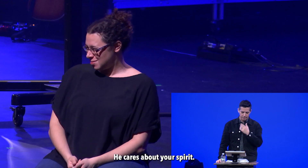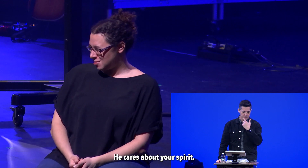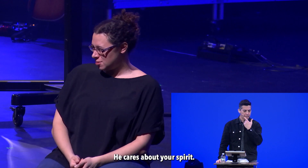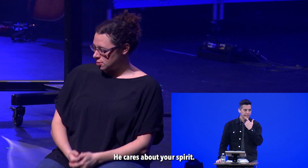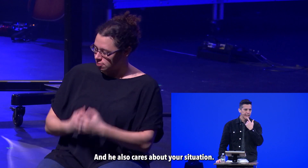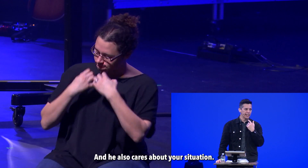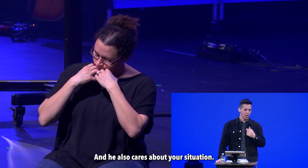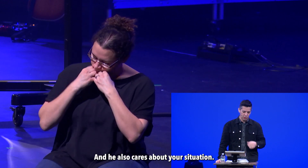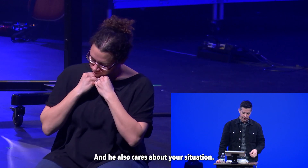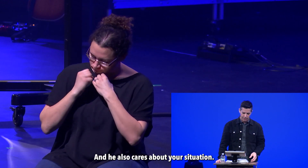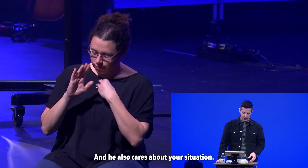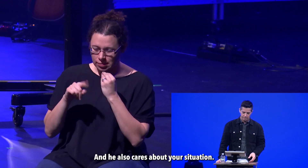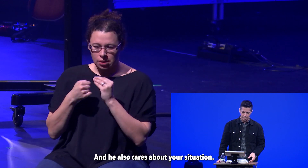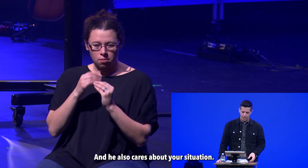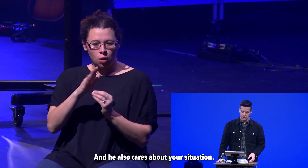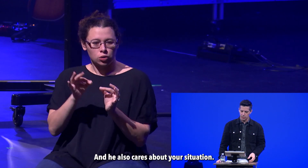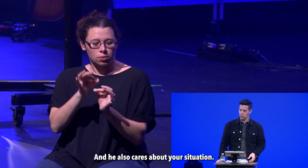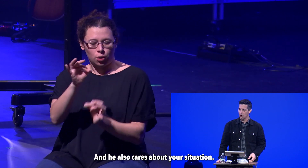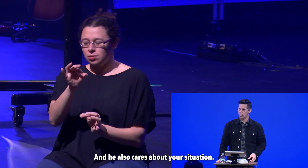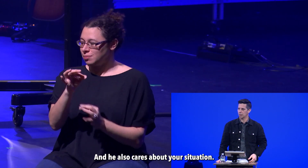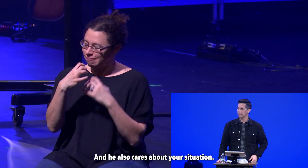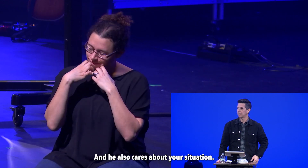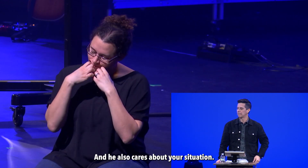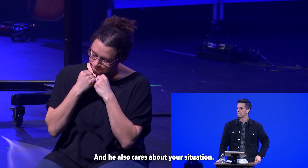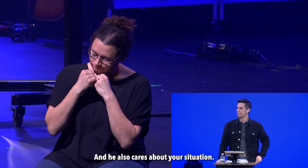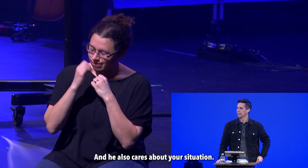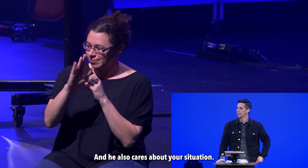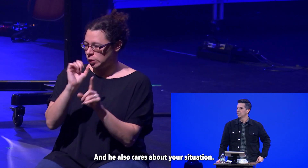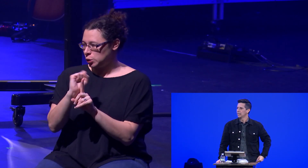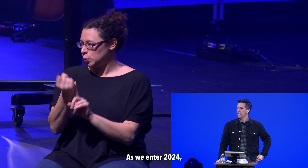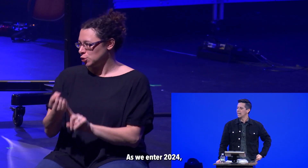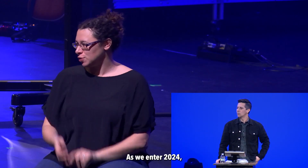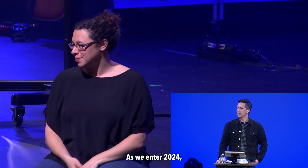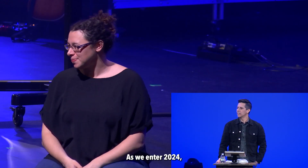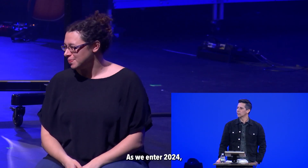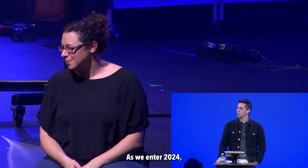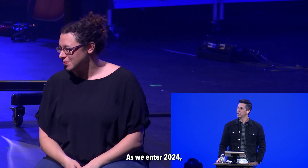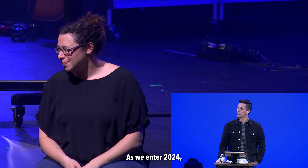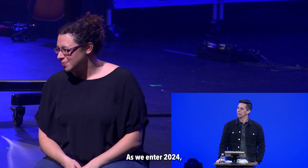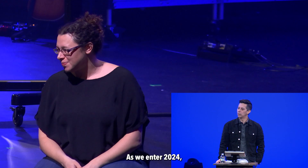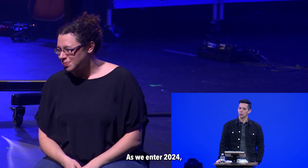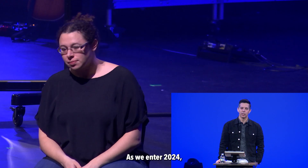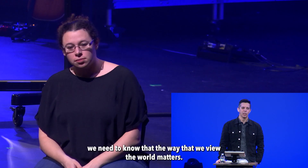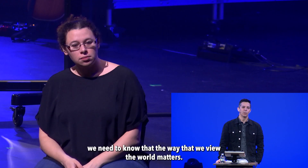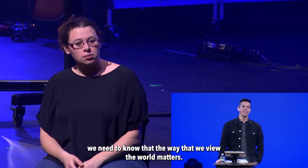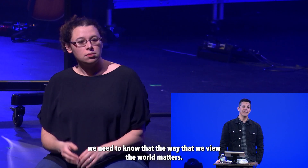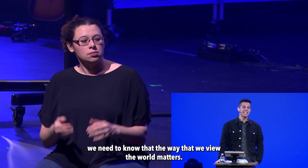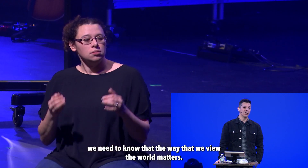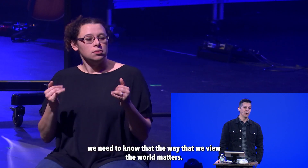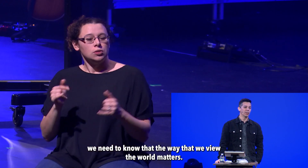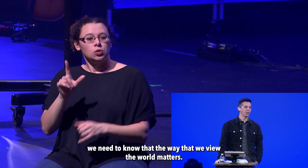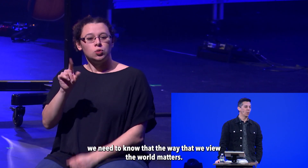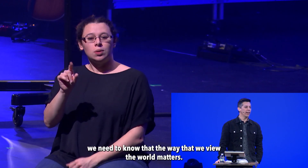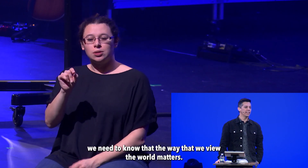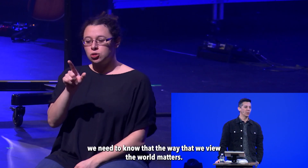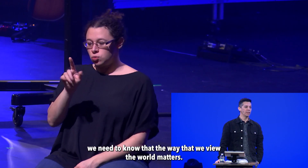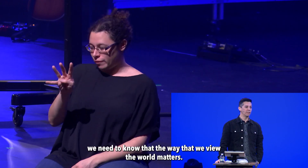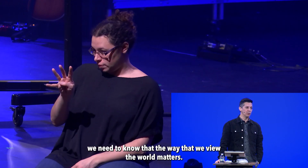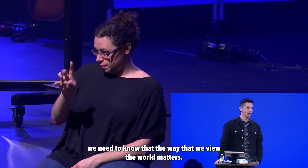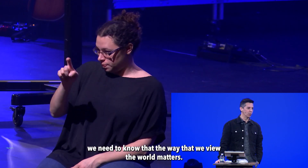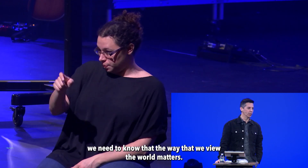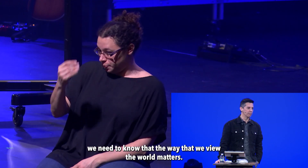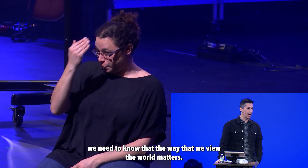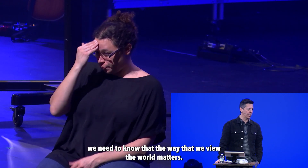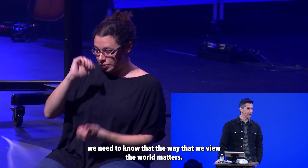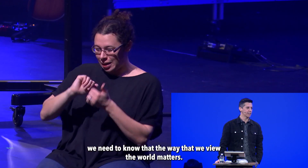your spirit, and he also cares about your situation. As we enter 2024, we need to know that the way that we